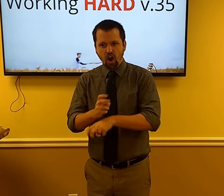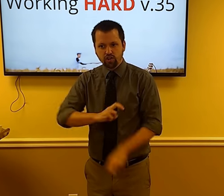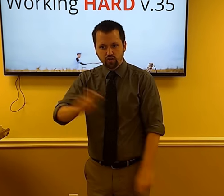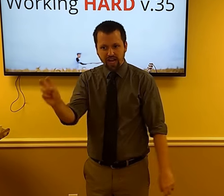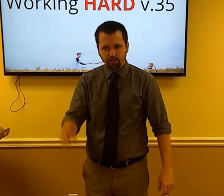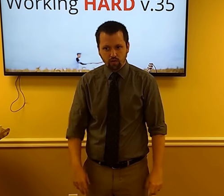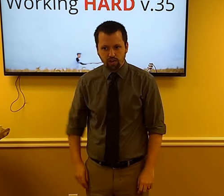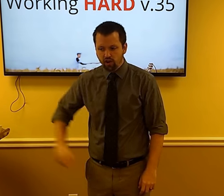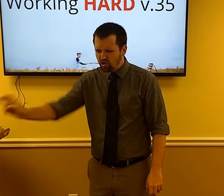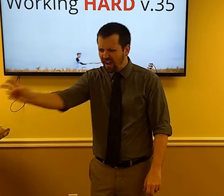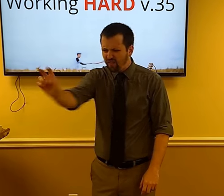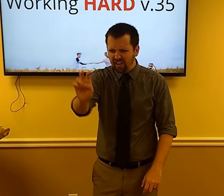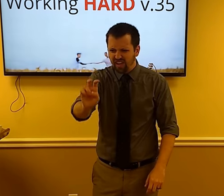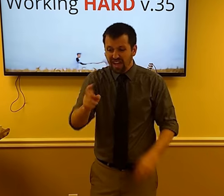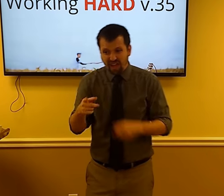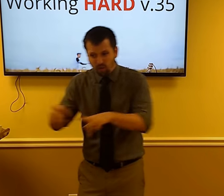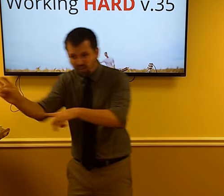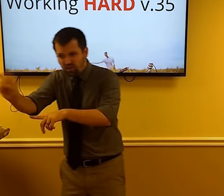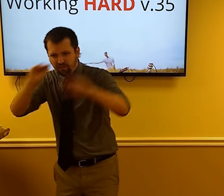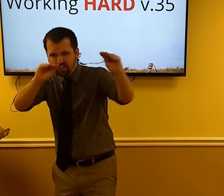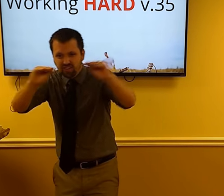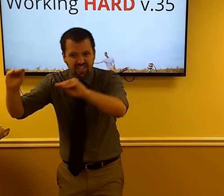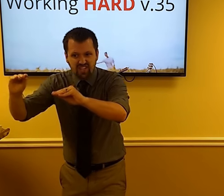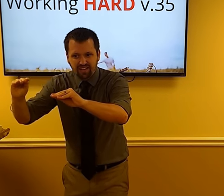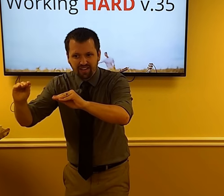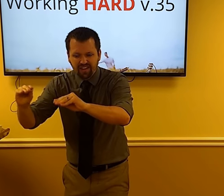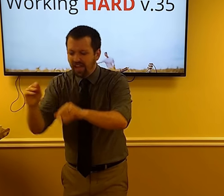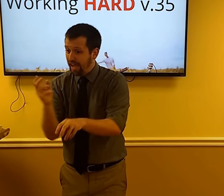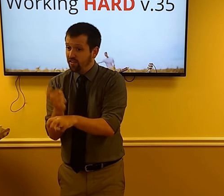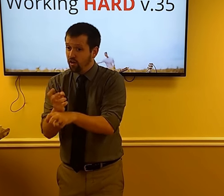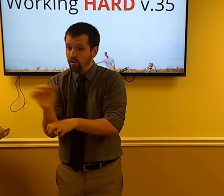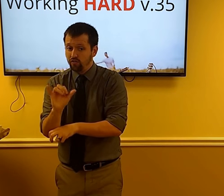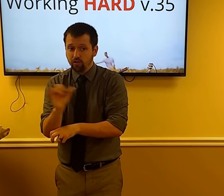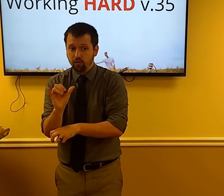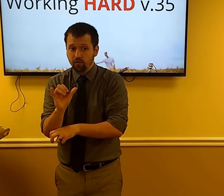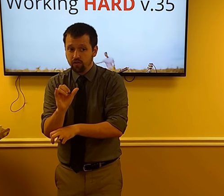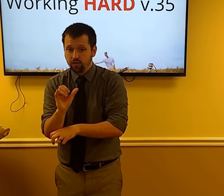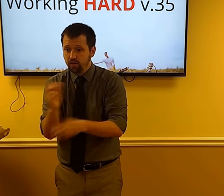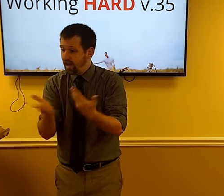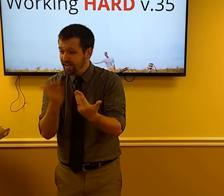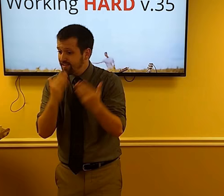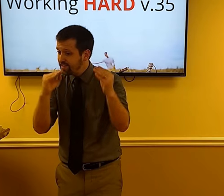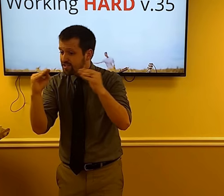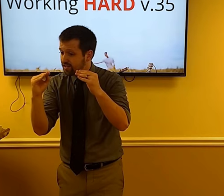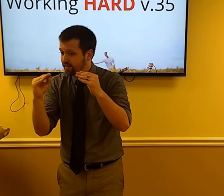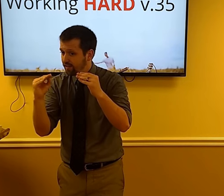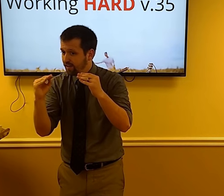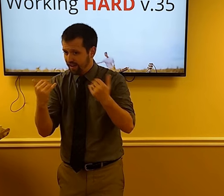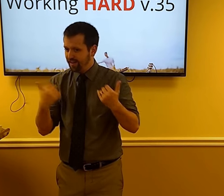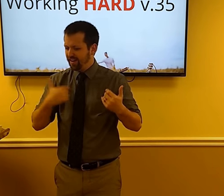Hard to travel, and they're traveling, and while they're traveling, they're teaching. That's hard also. Not easy teaching.